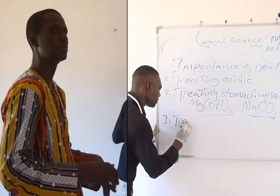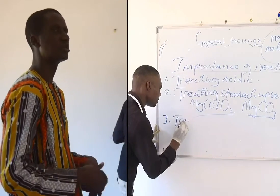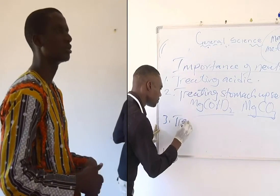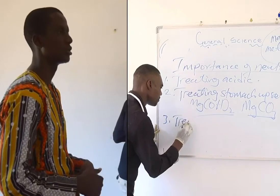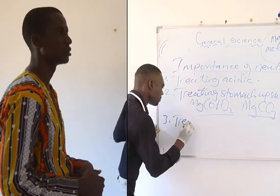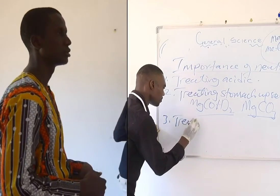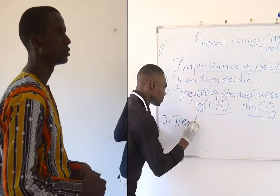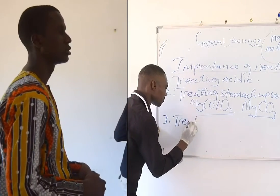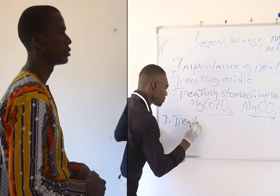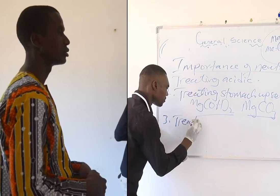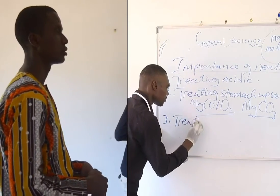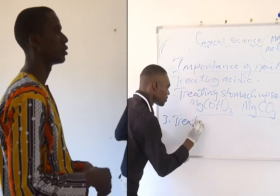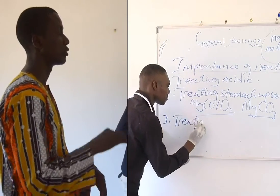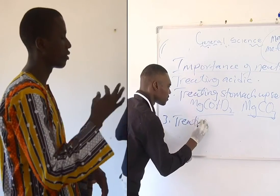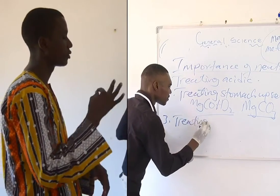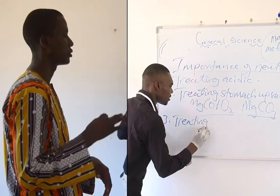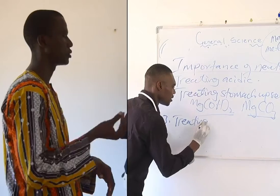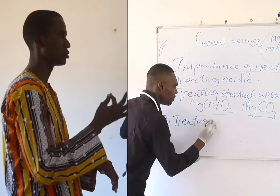Treating